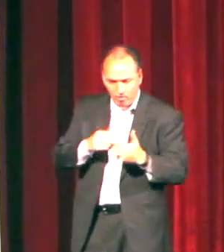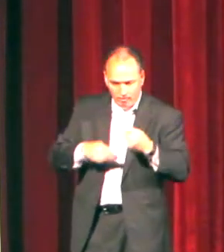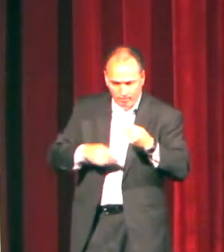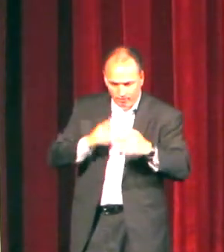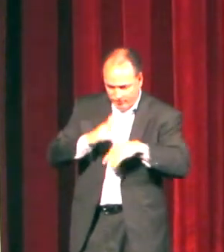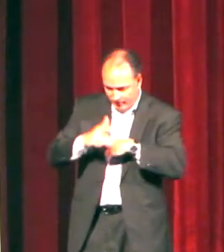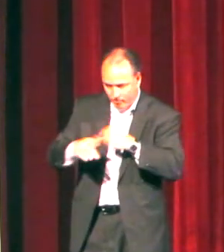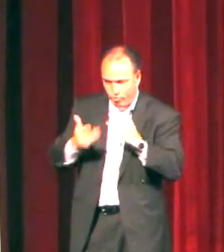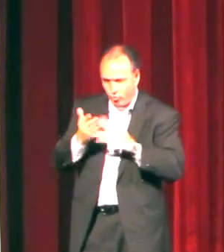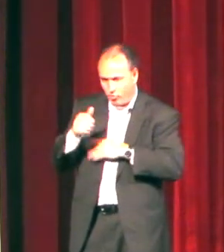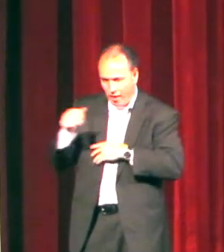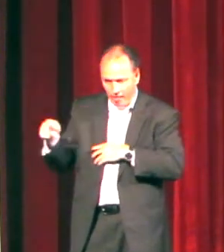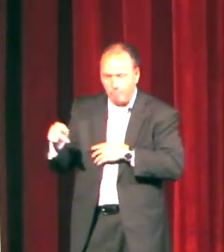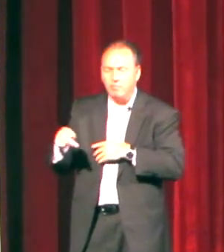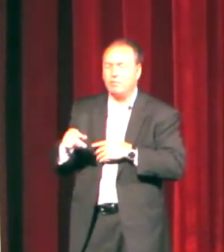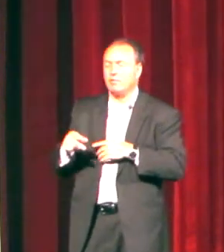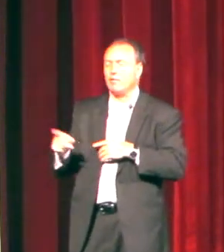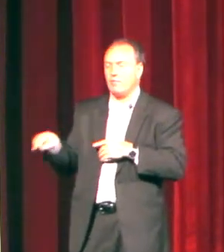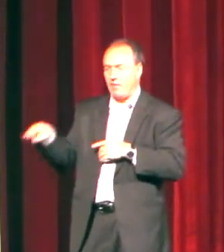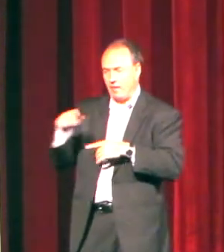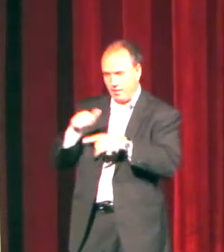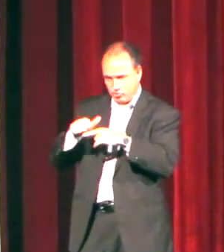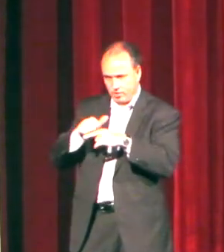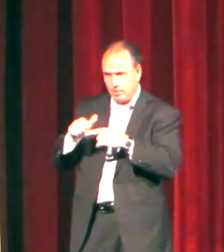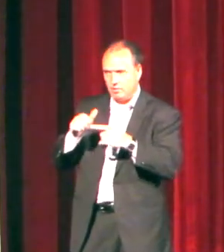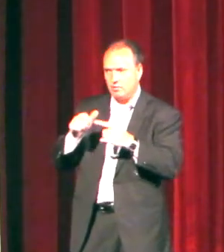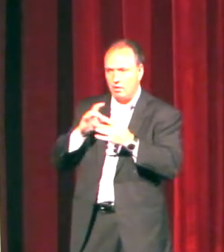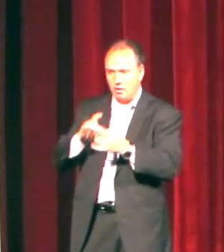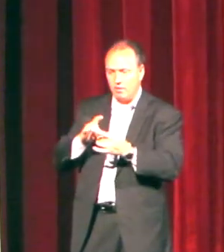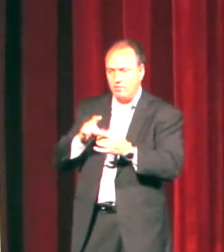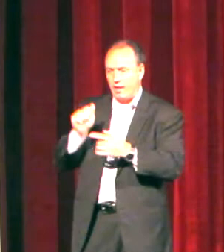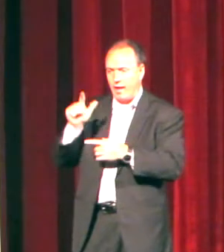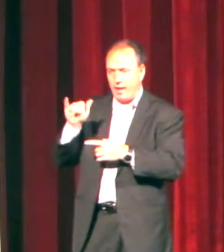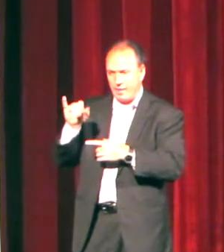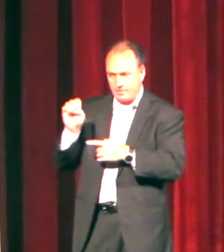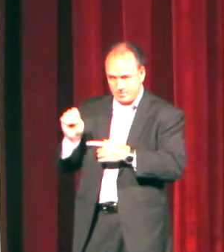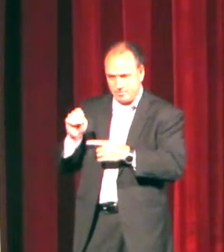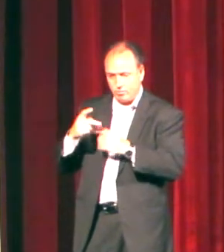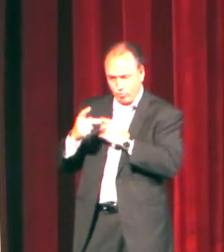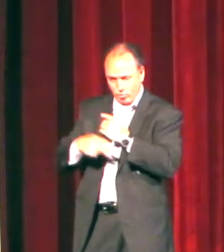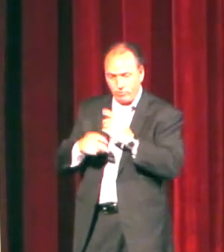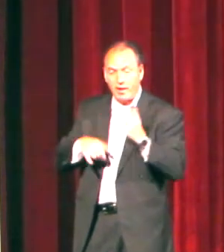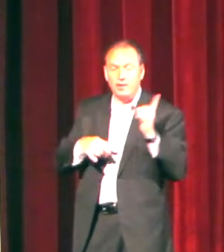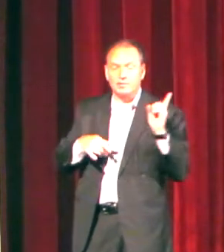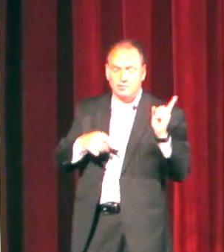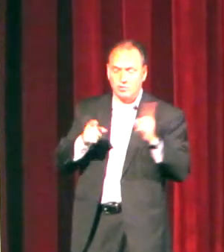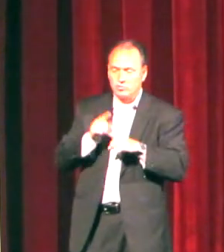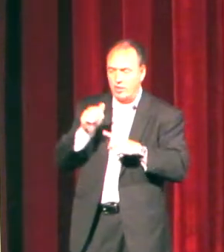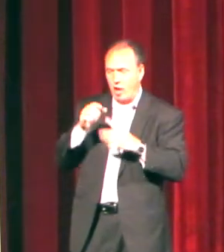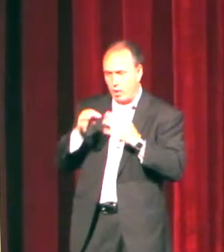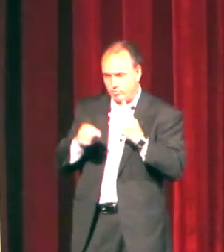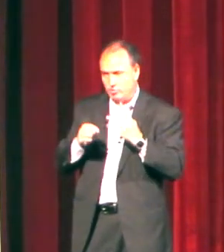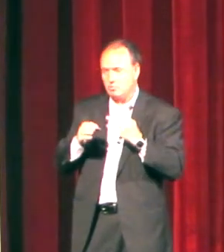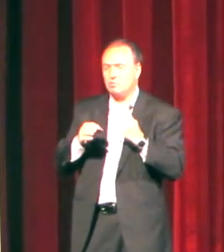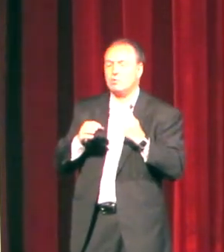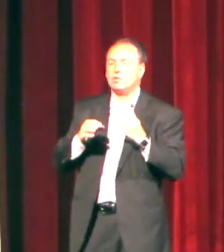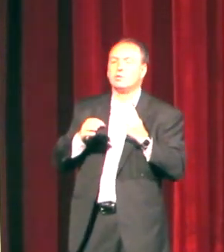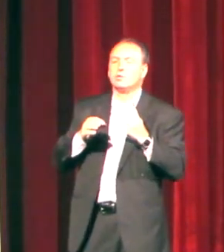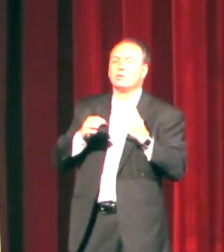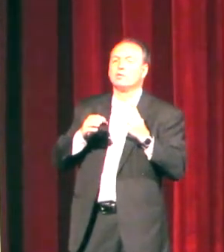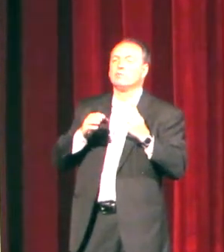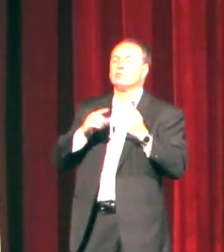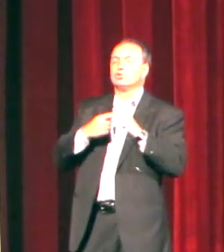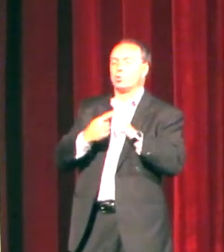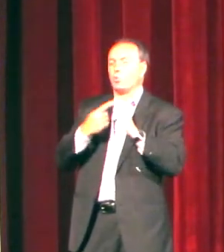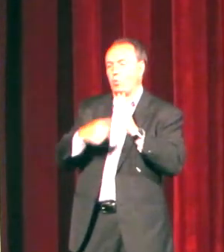that app. And they had training on the ALICE protocol, which would be that option-based approach, showing them